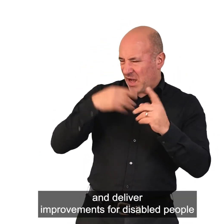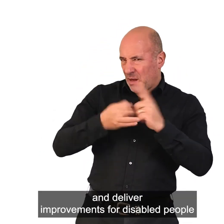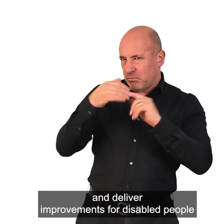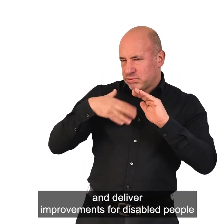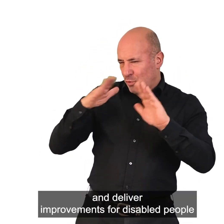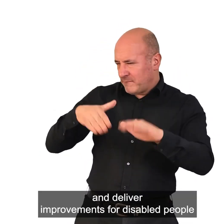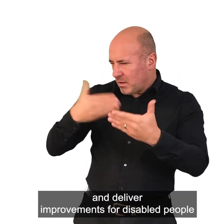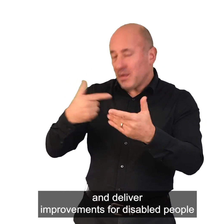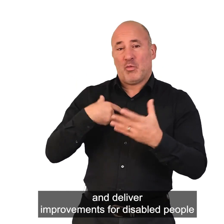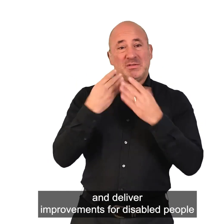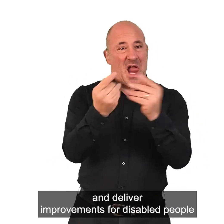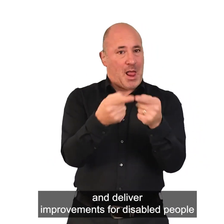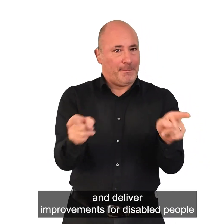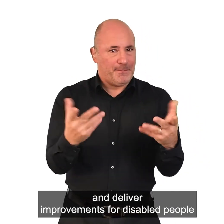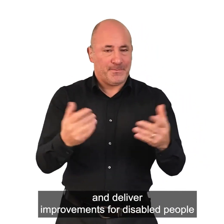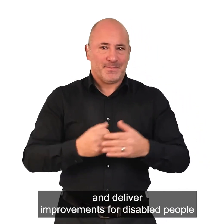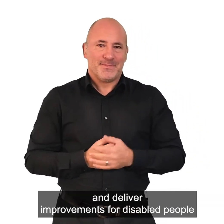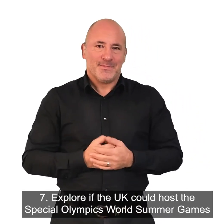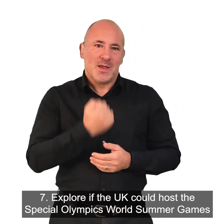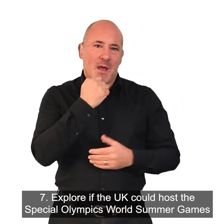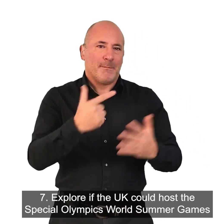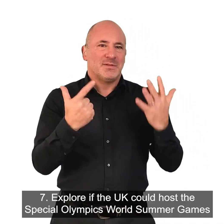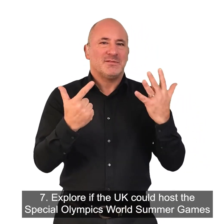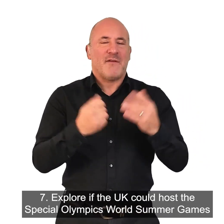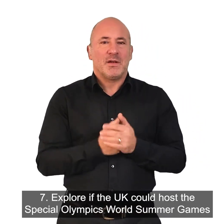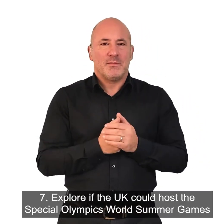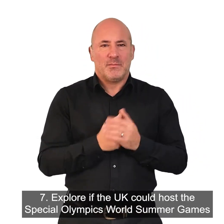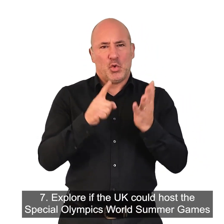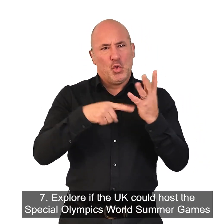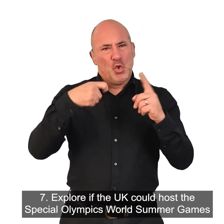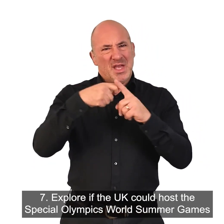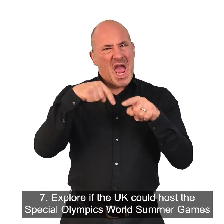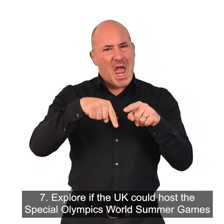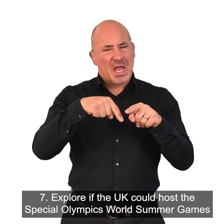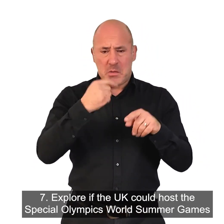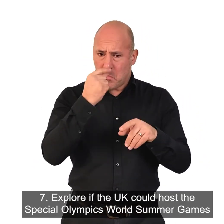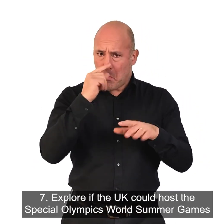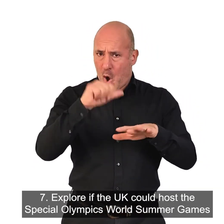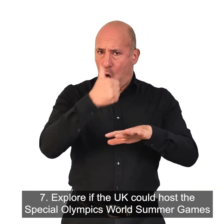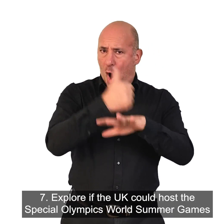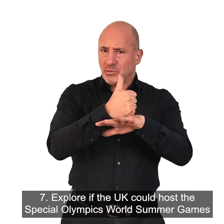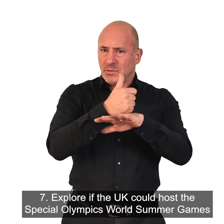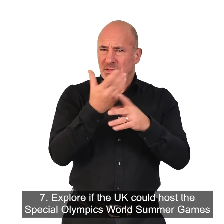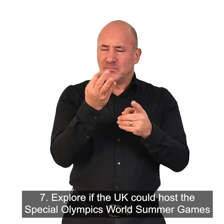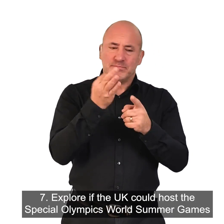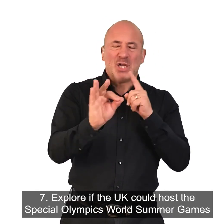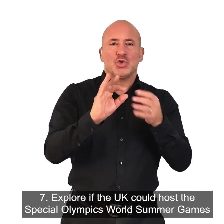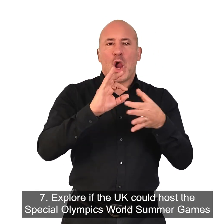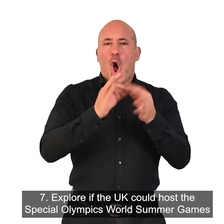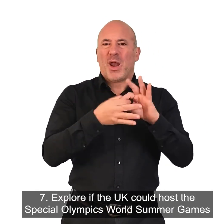and deliver improvements for disabled people. 7. Explore if the UK could host the Special Olympics World Summer